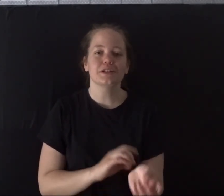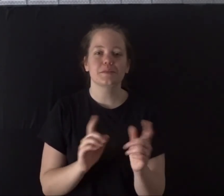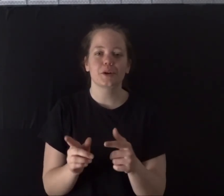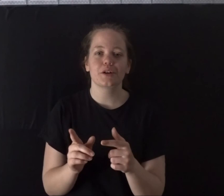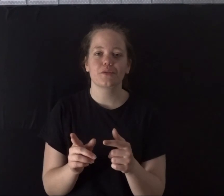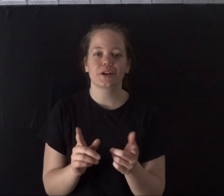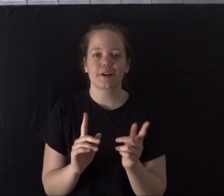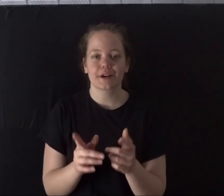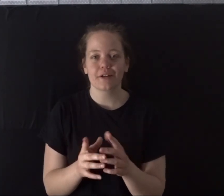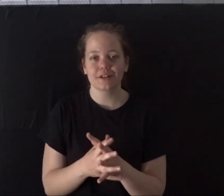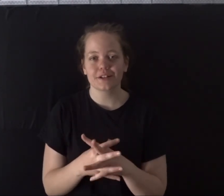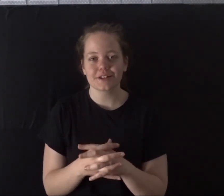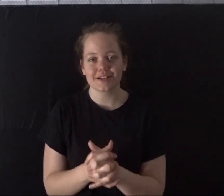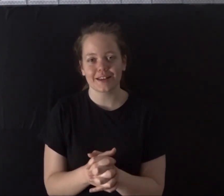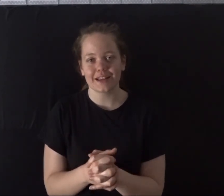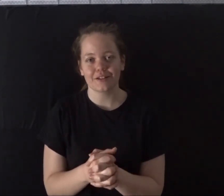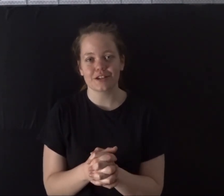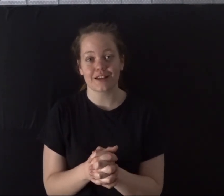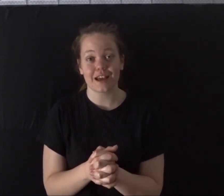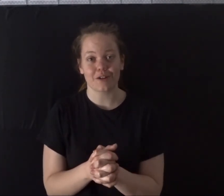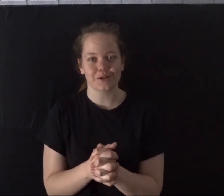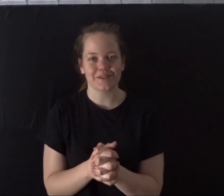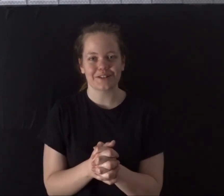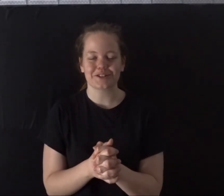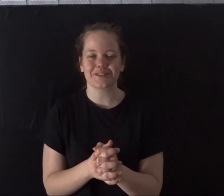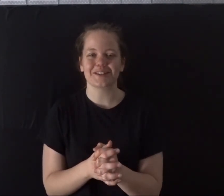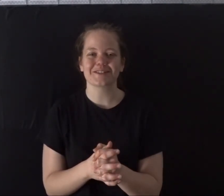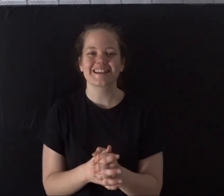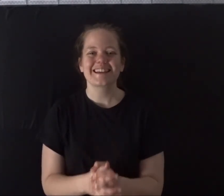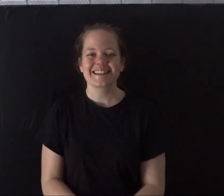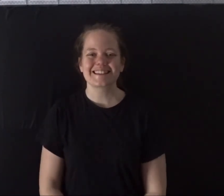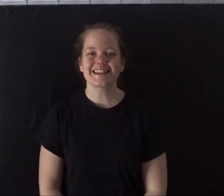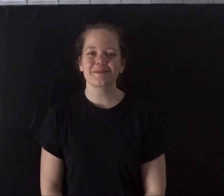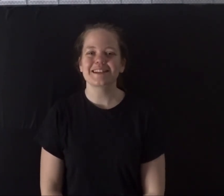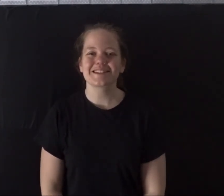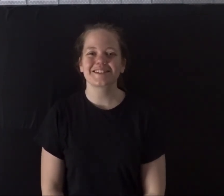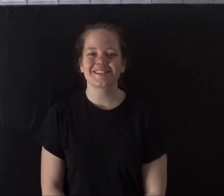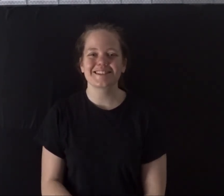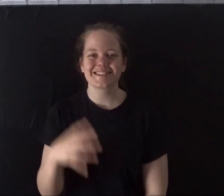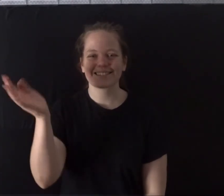tomorrow for our calendar, sign language, and outdoor adventure videos. Stay limitless, learners!